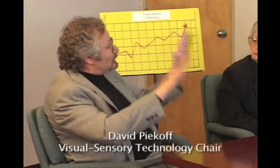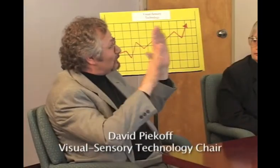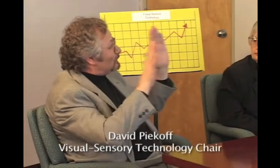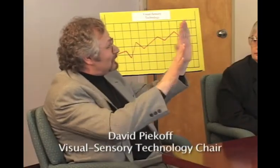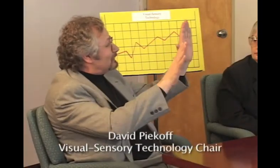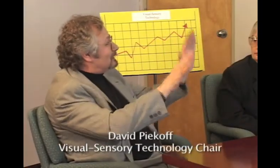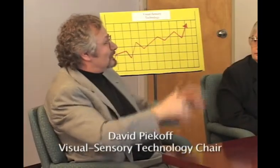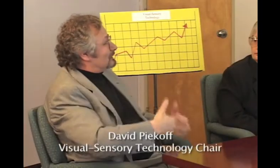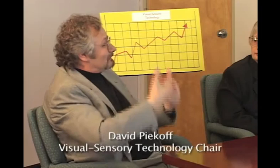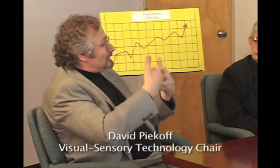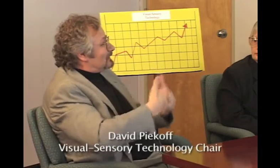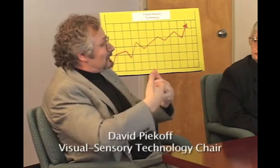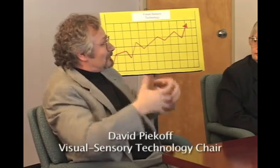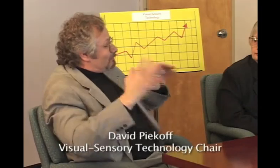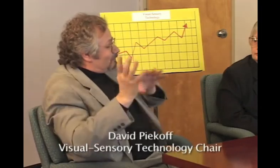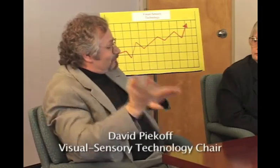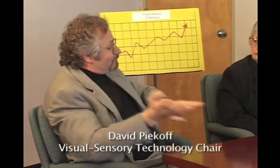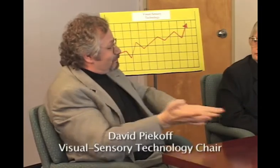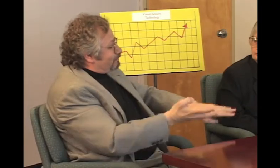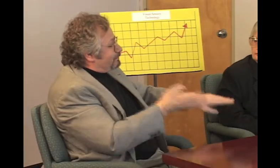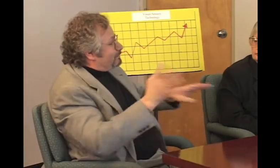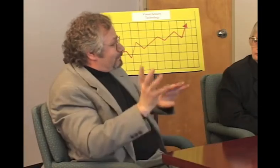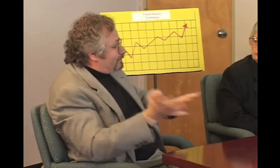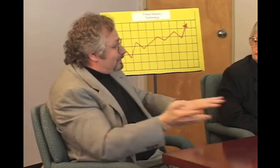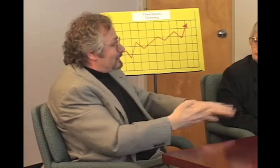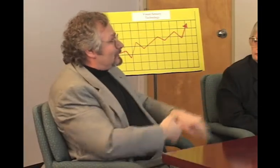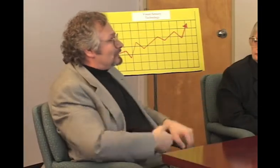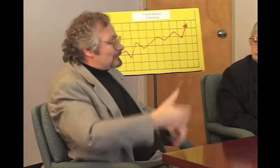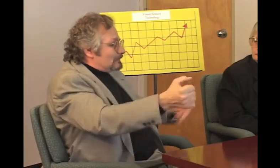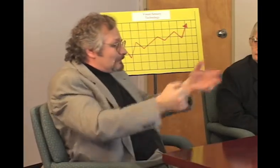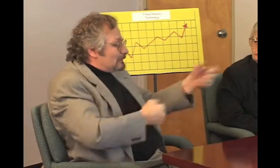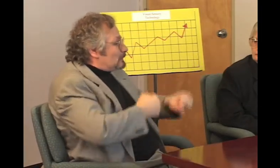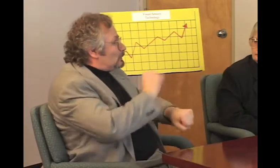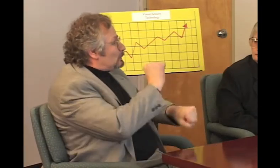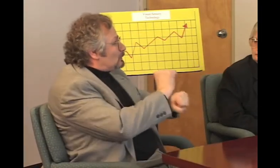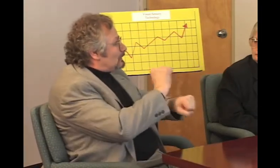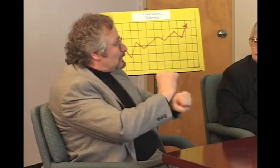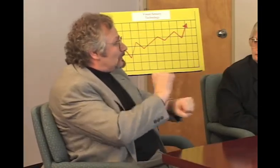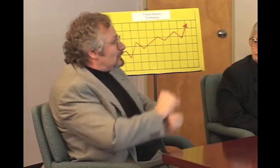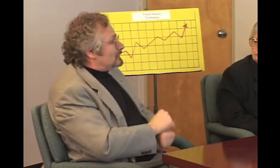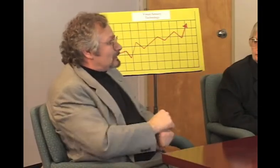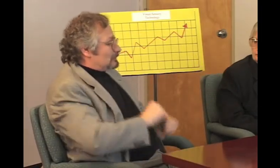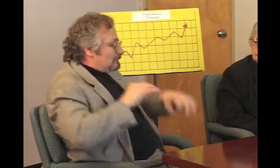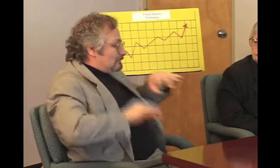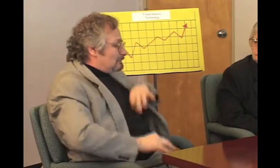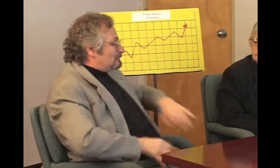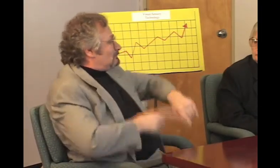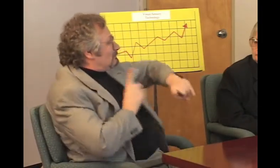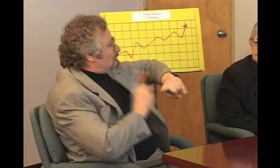Our factory production is in full swing. We are showing a tremendous profit margin.